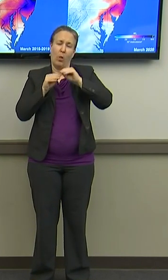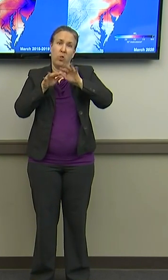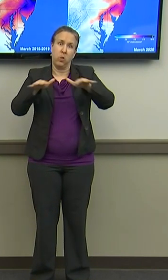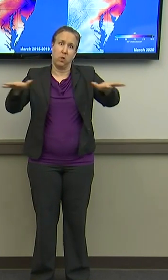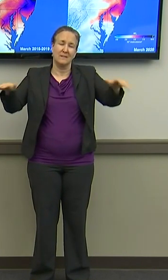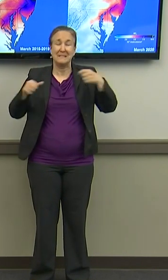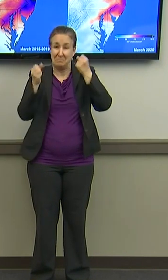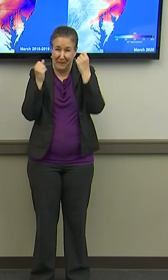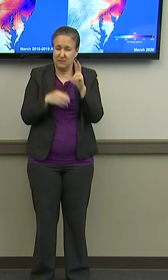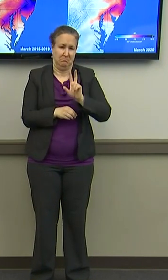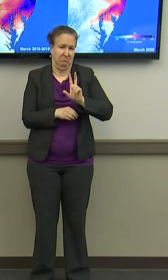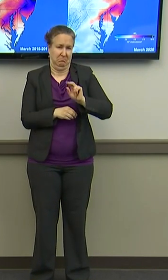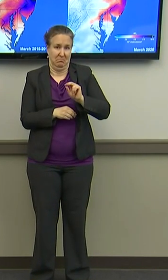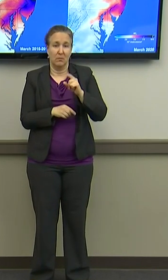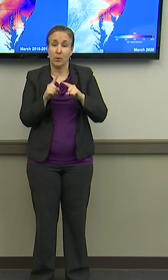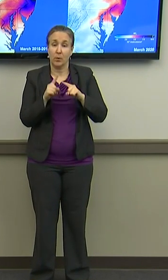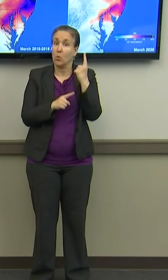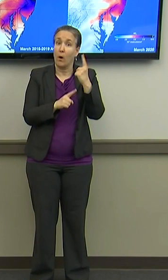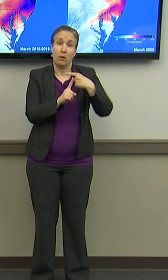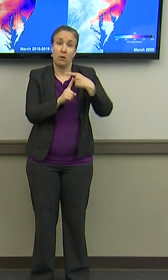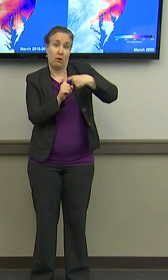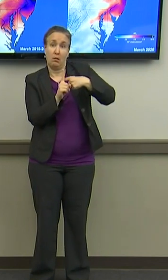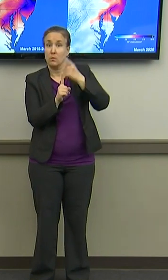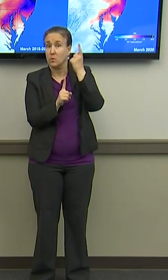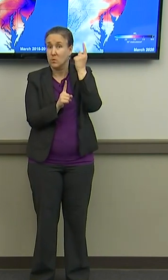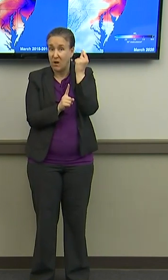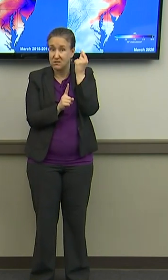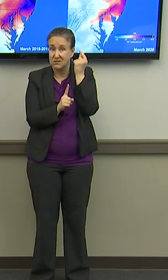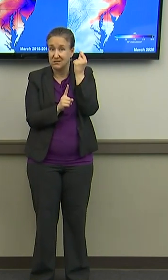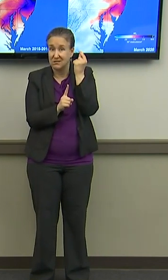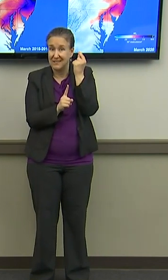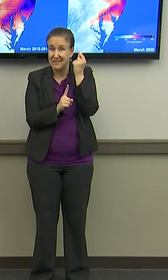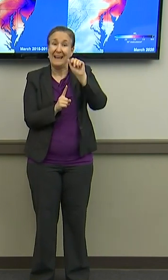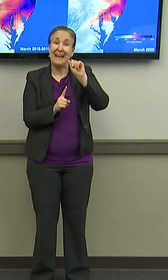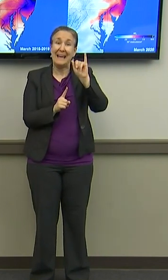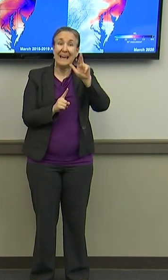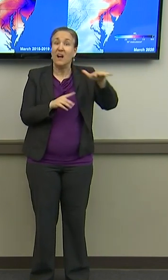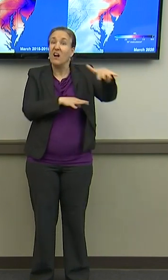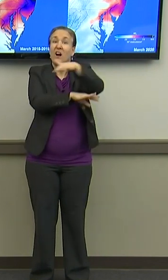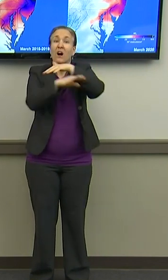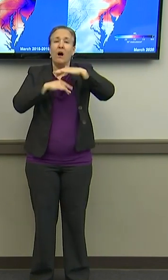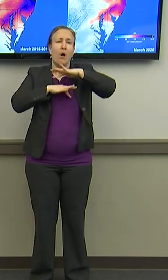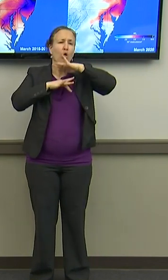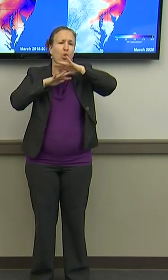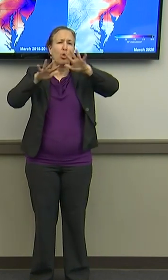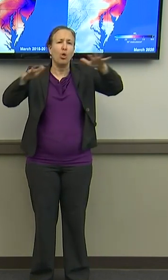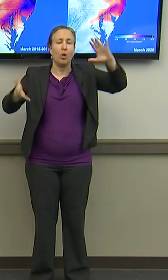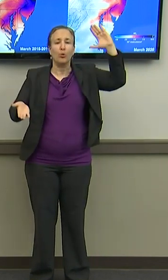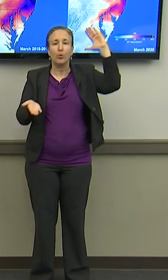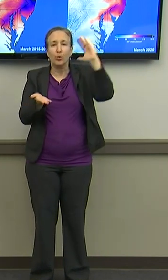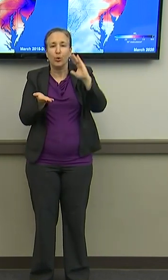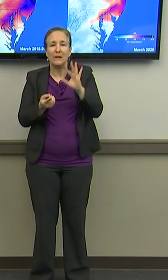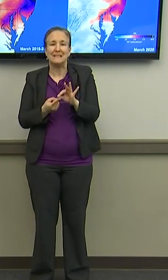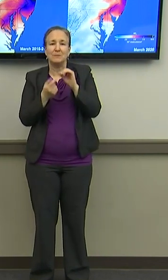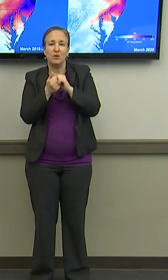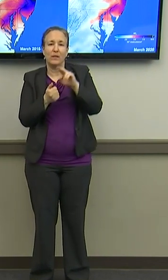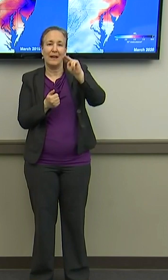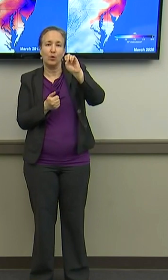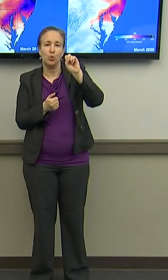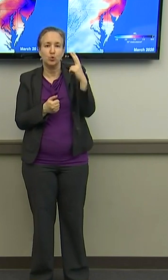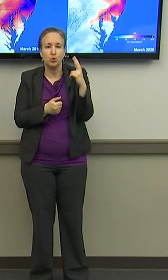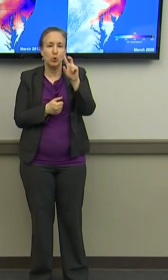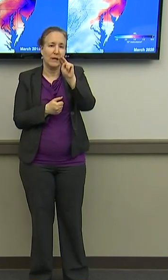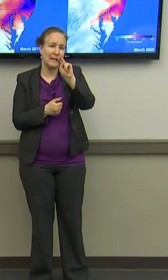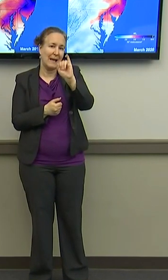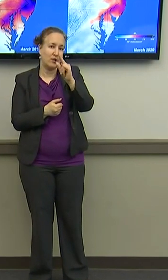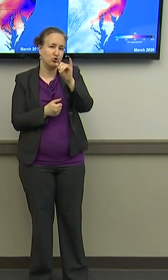many, but one of them is a great reduction in air pollution, particularly in nitrogen dioxide. So